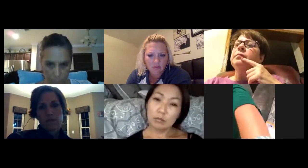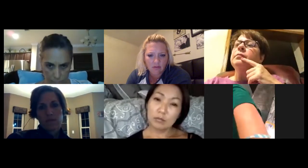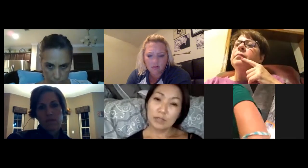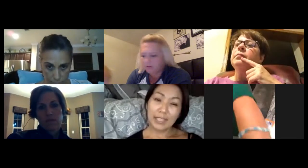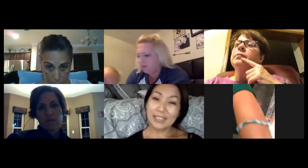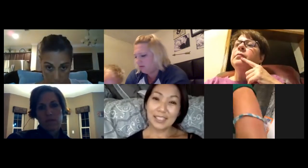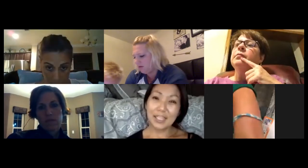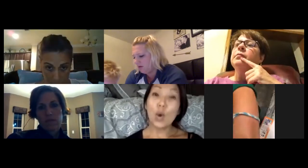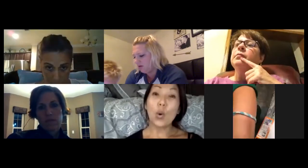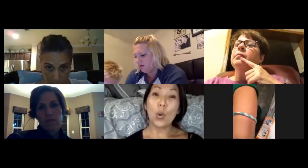like that kind of thing.